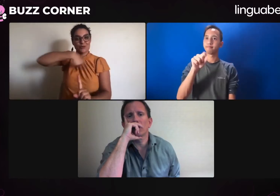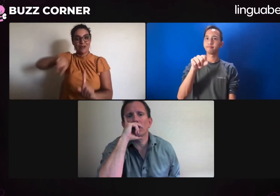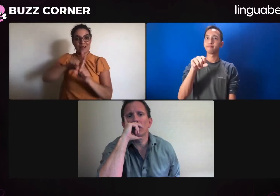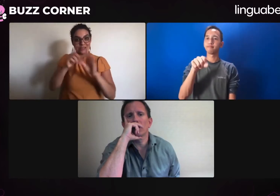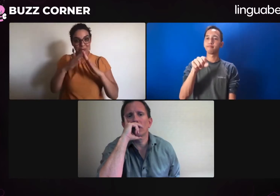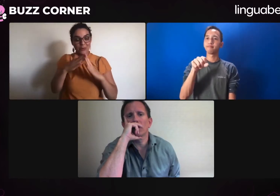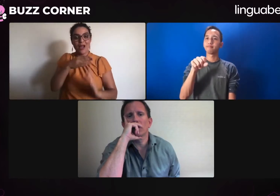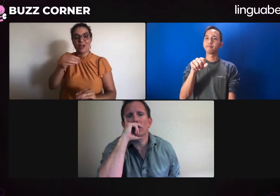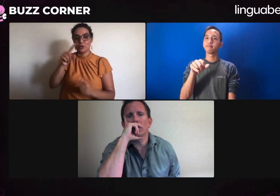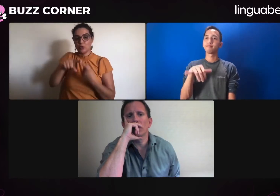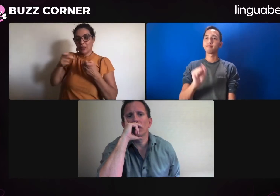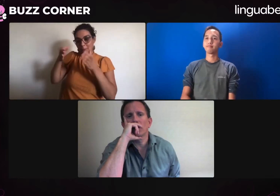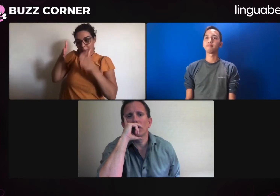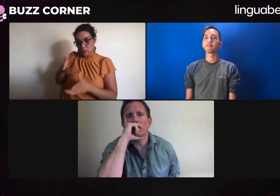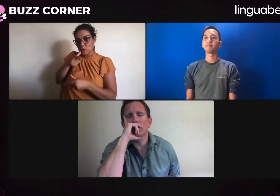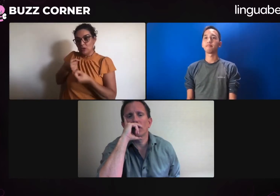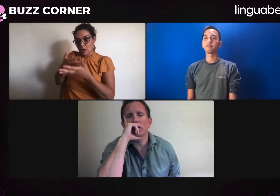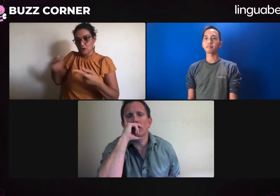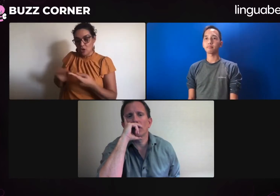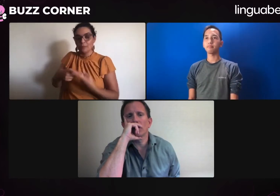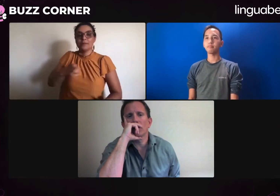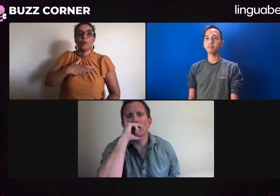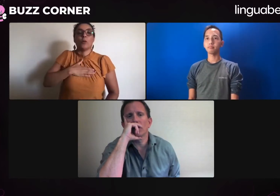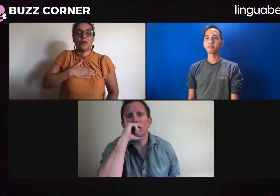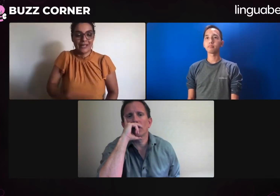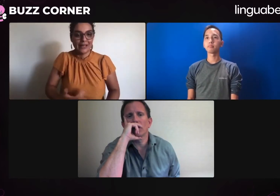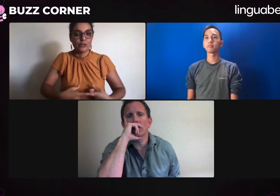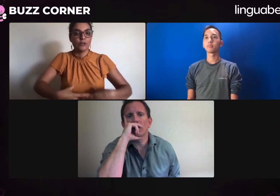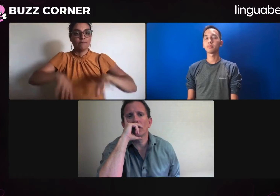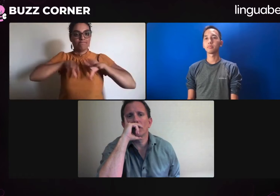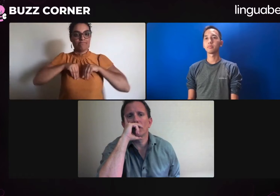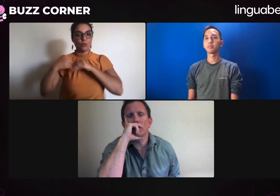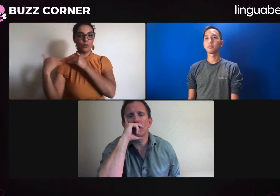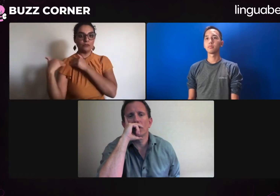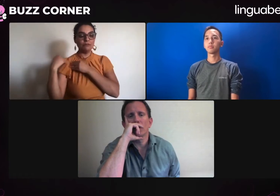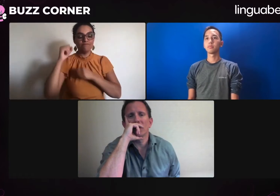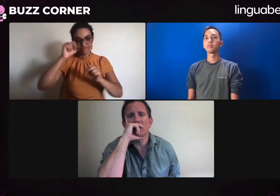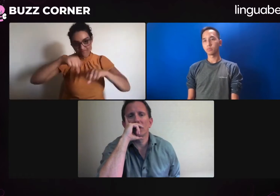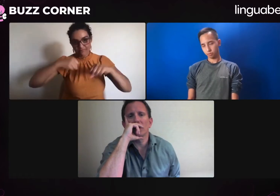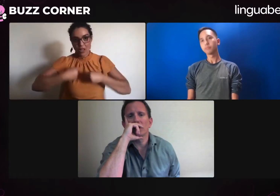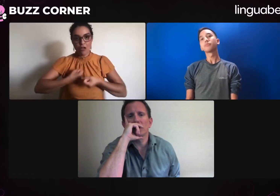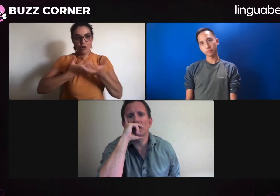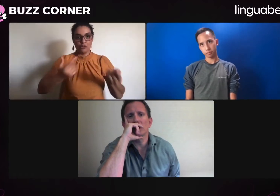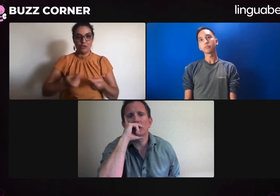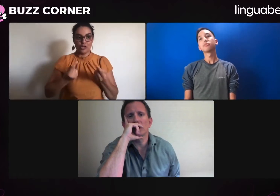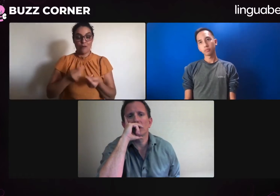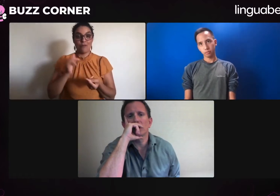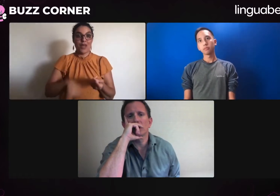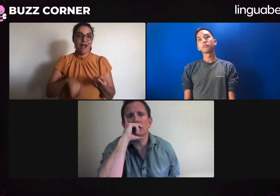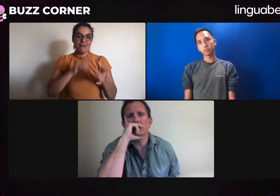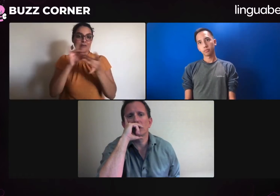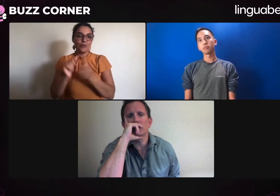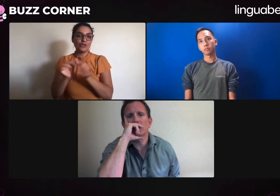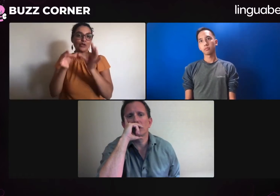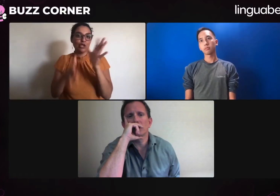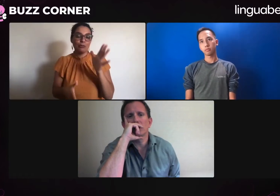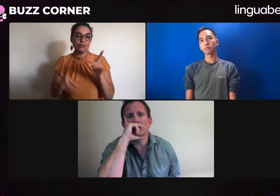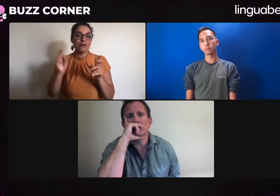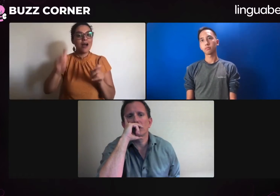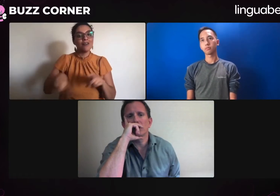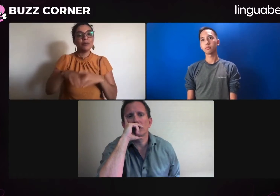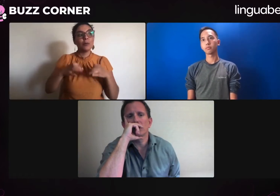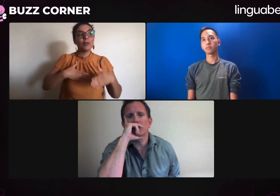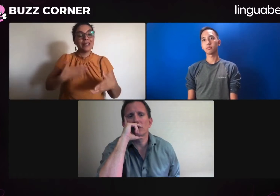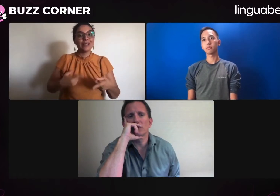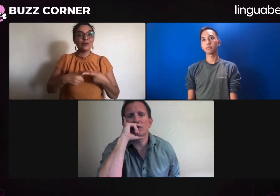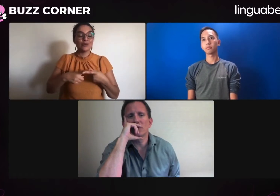held accountable to be part of that conversation. As a community, the person who's caused harm needs to admit that, yes,